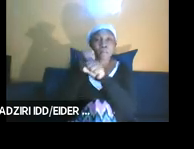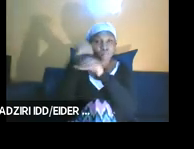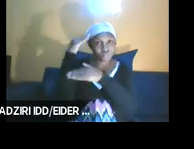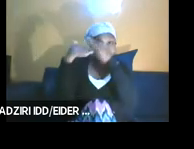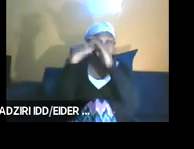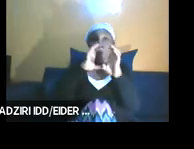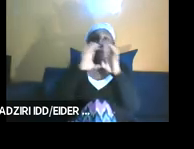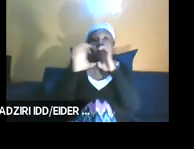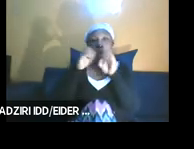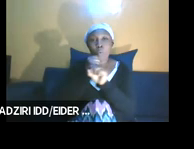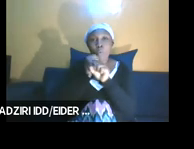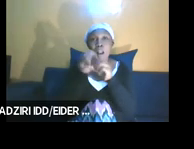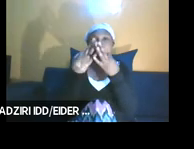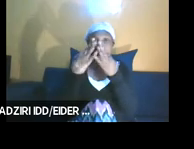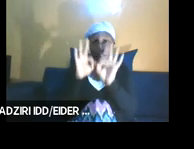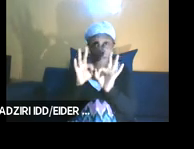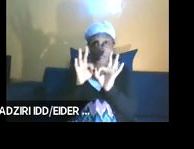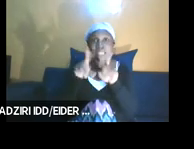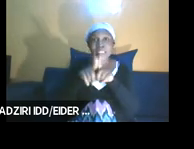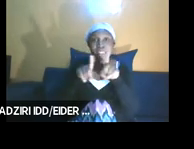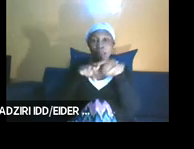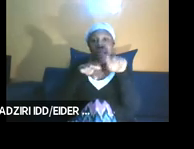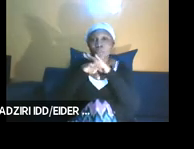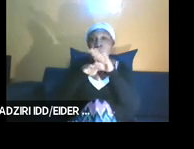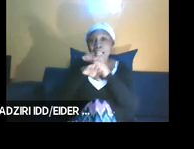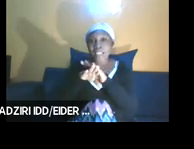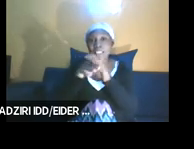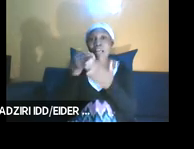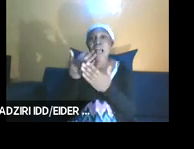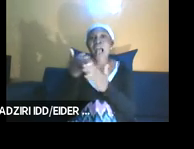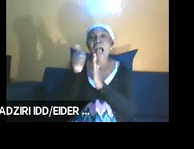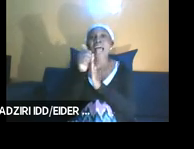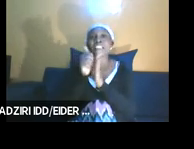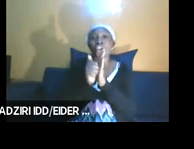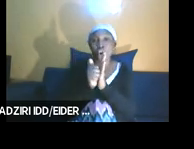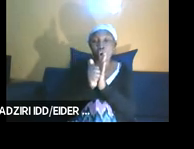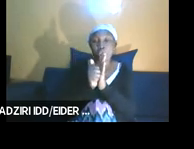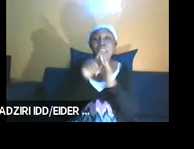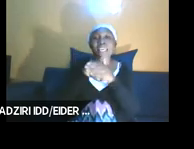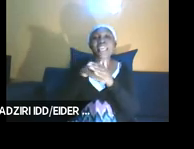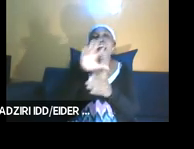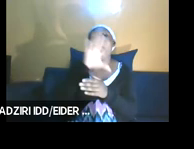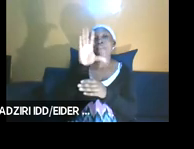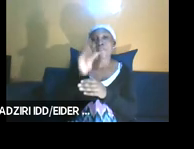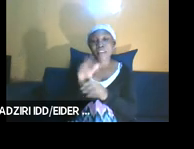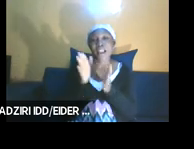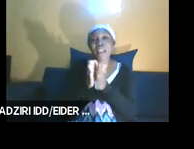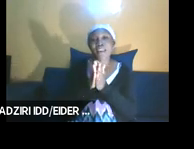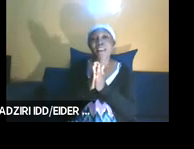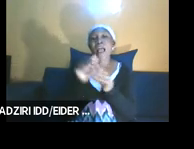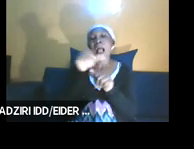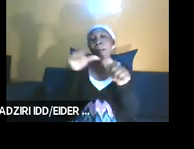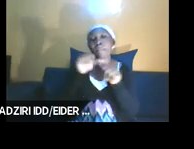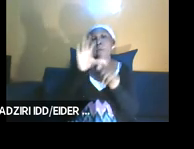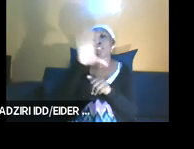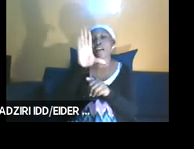and also to open and freely access articles disseminated from across Africa and about Africa. And for more information, you can